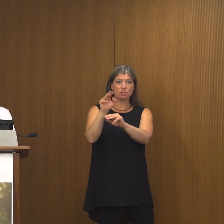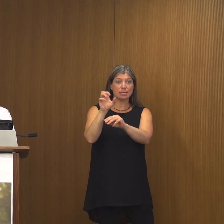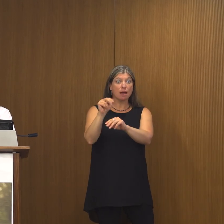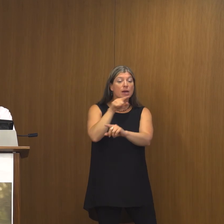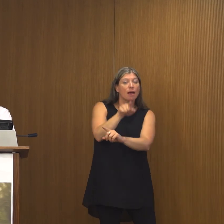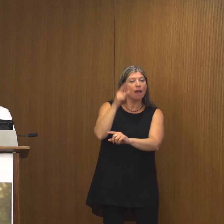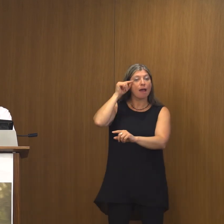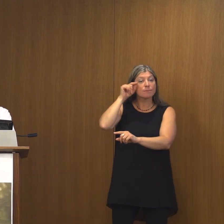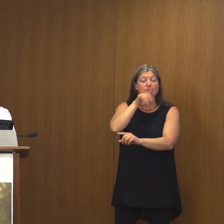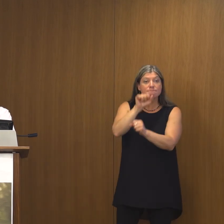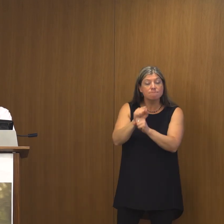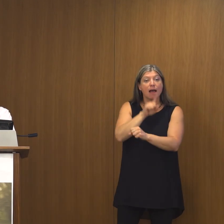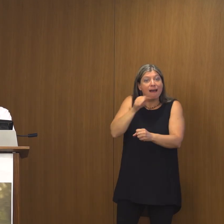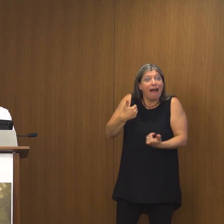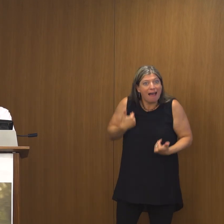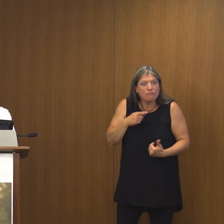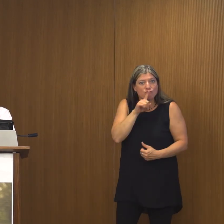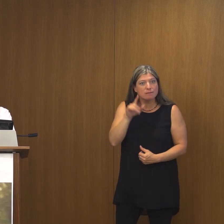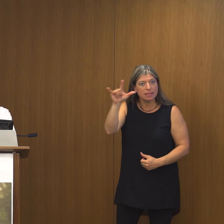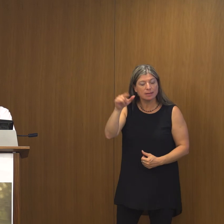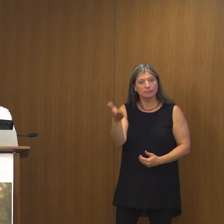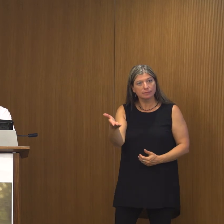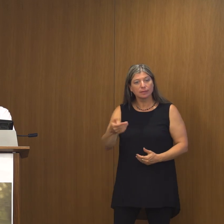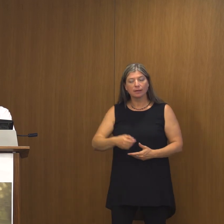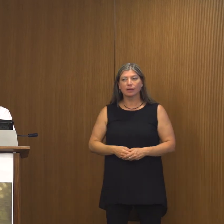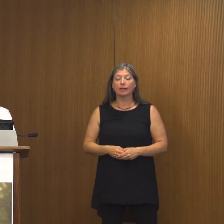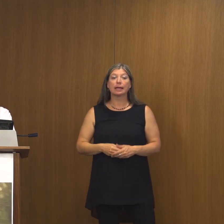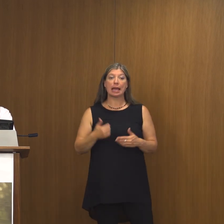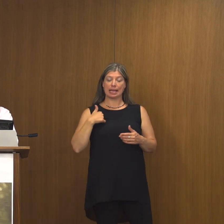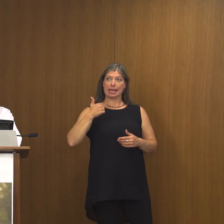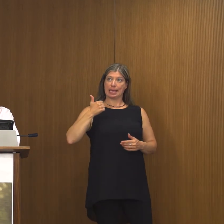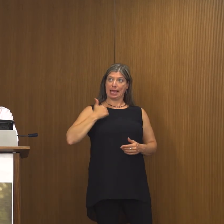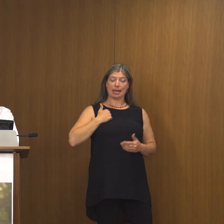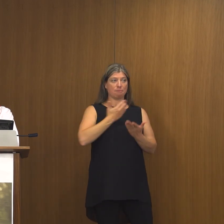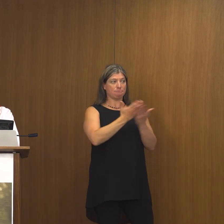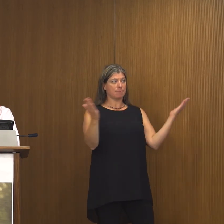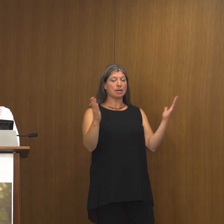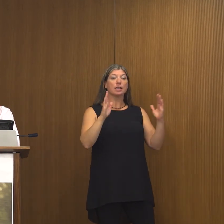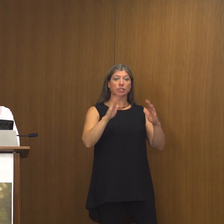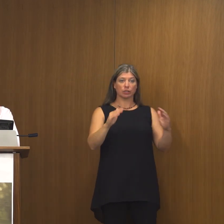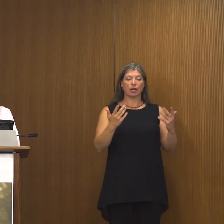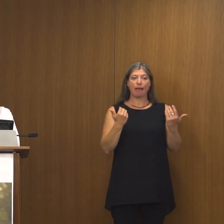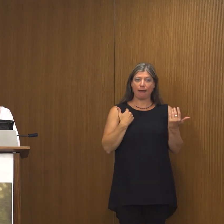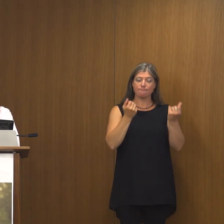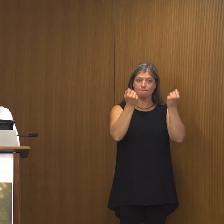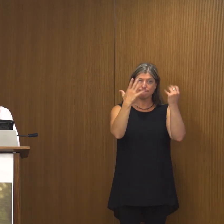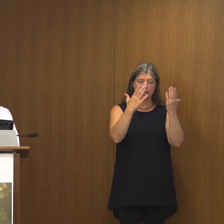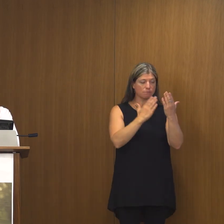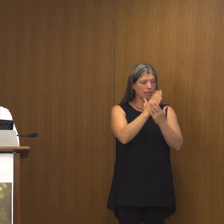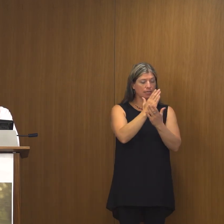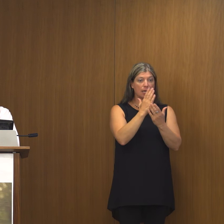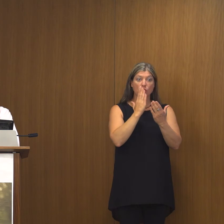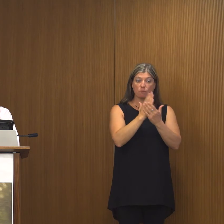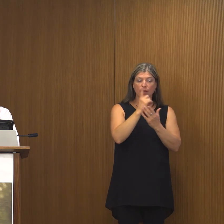ones. In Canada, I have many rights. In Canada, children have many rights, such as the right to